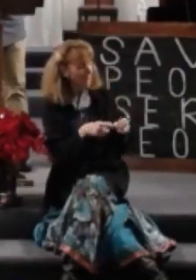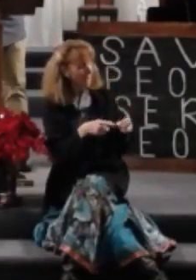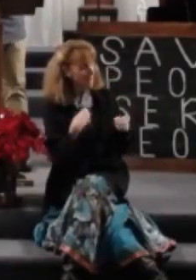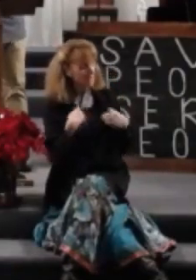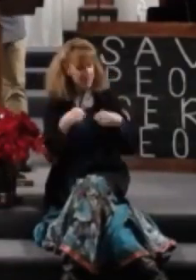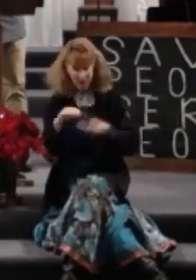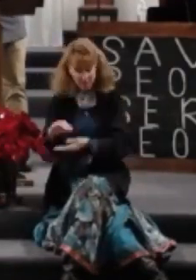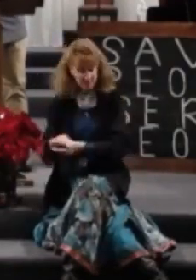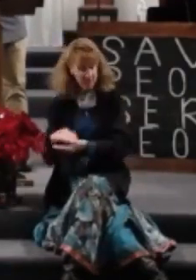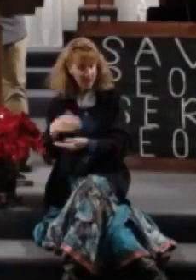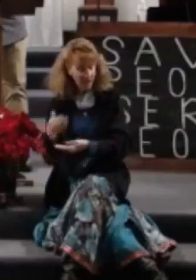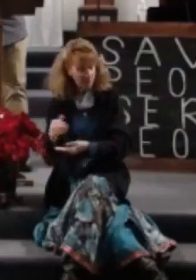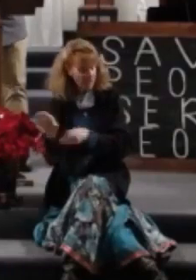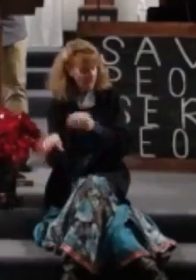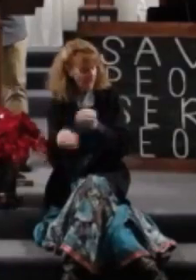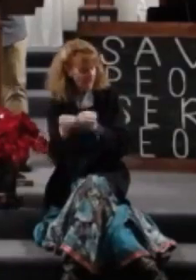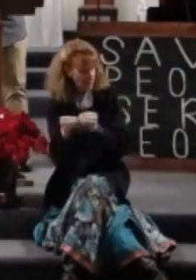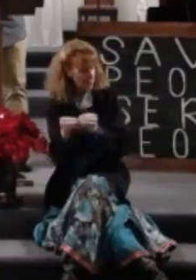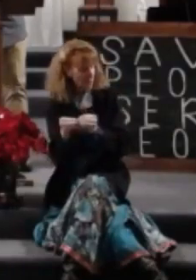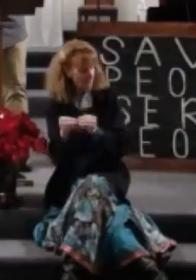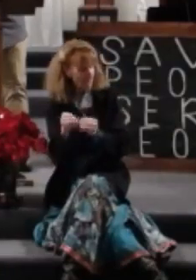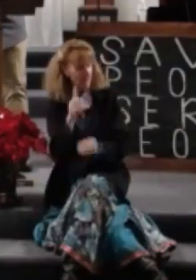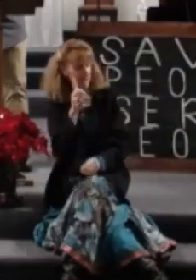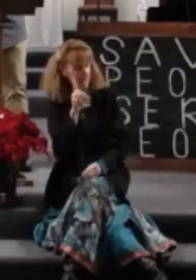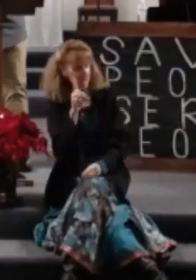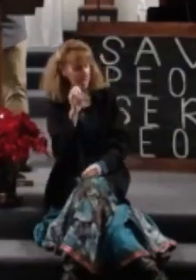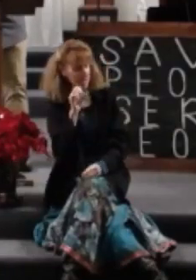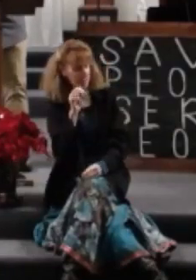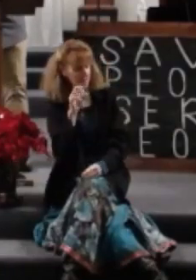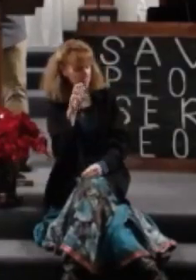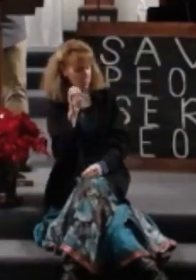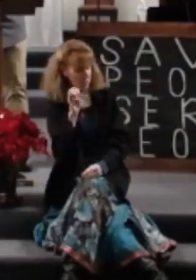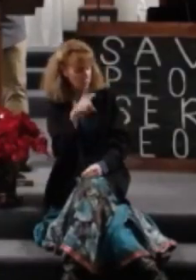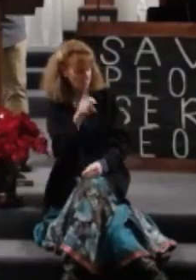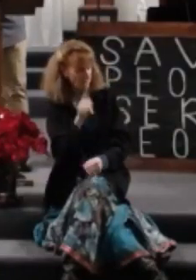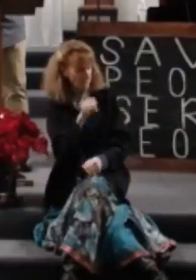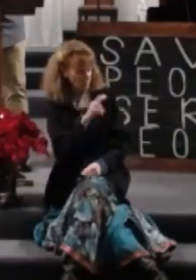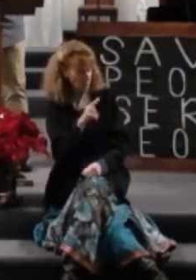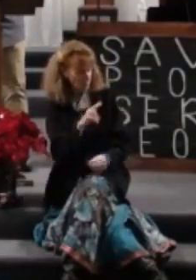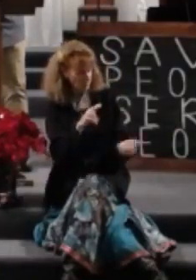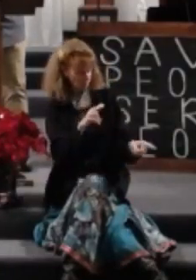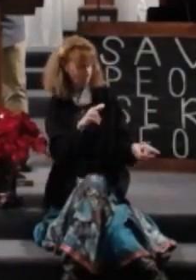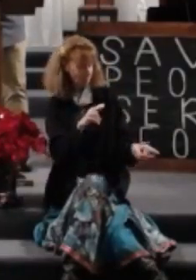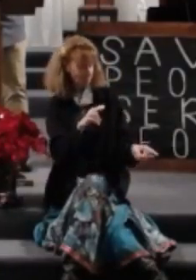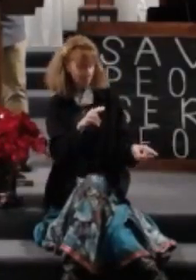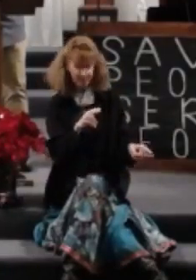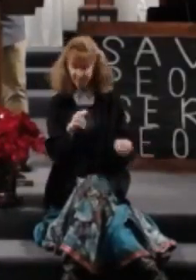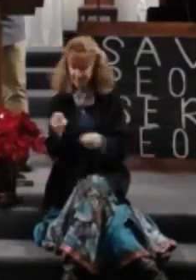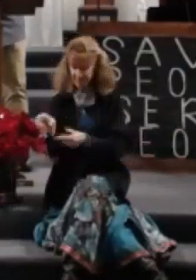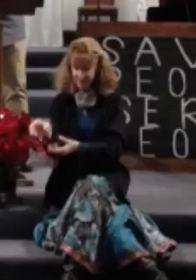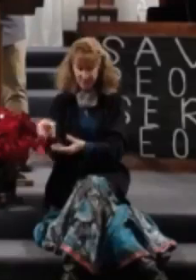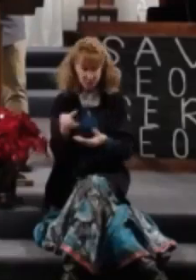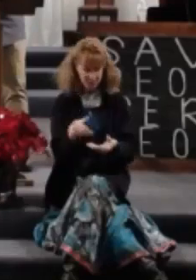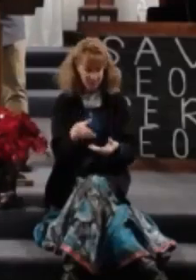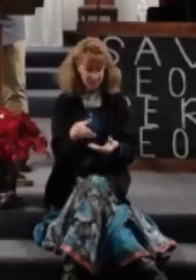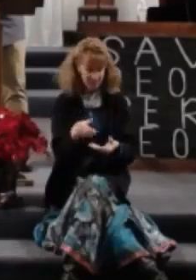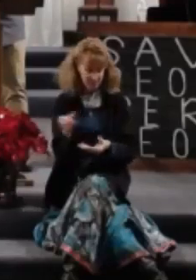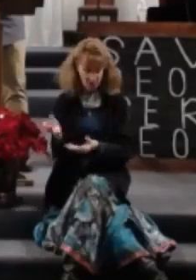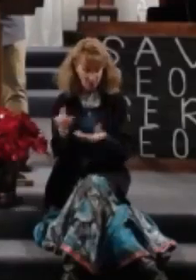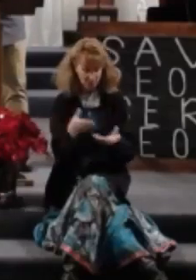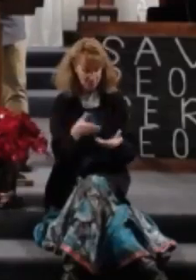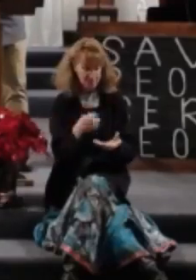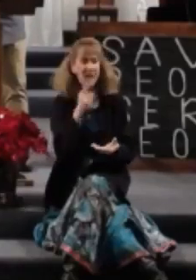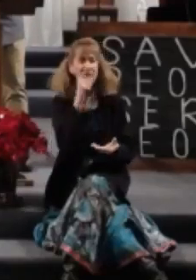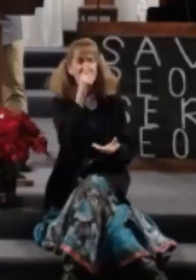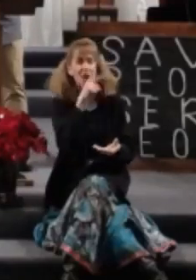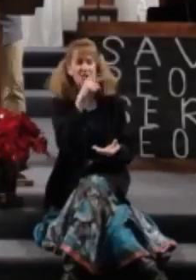got an extra pair of dentures you can use." And then the guy pulls out a few sets of false teeth